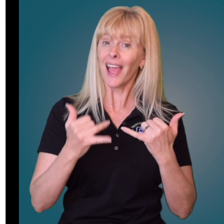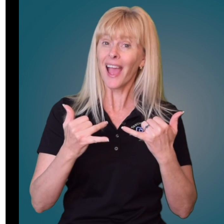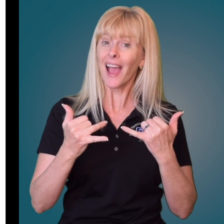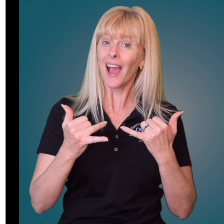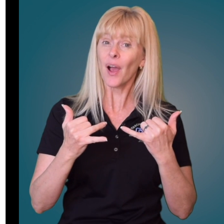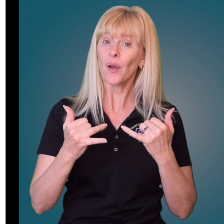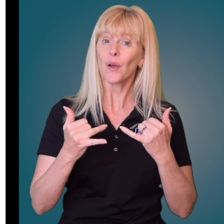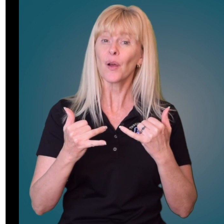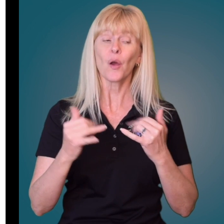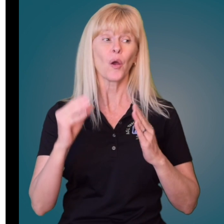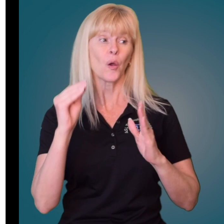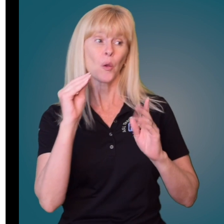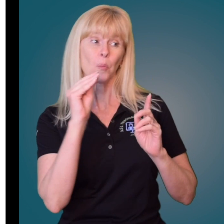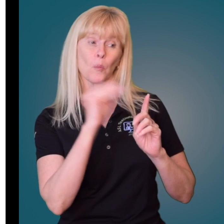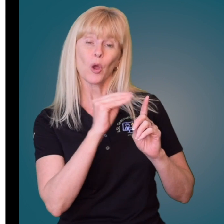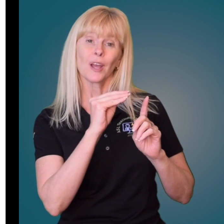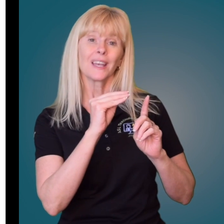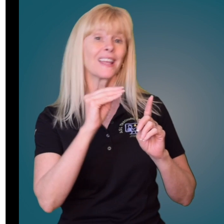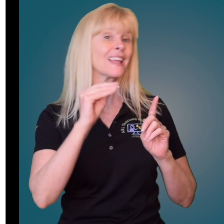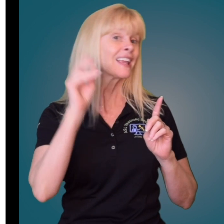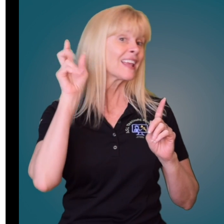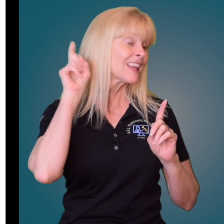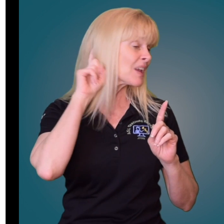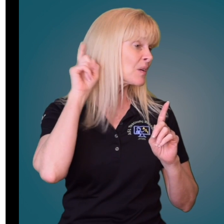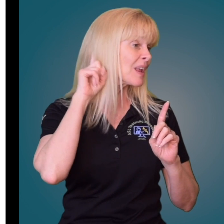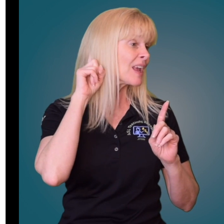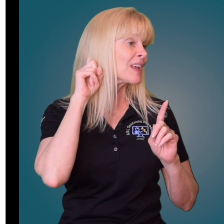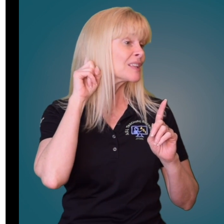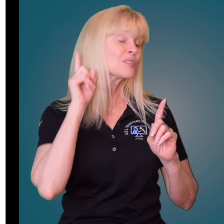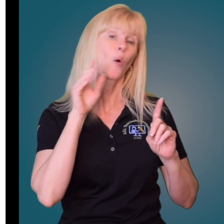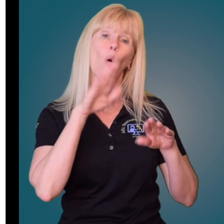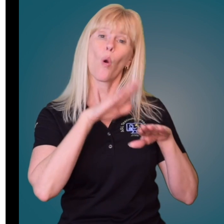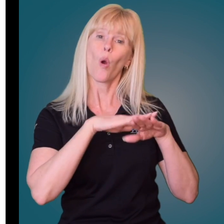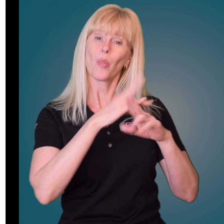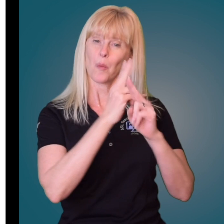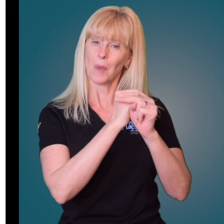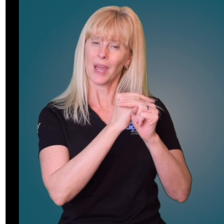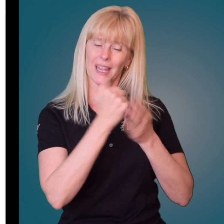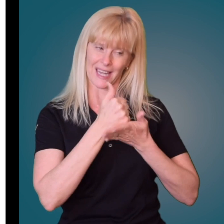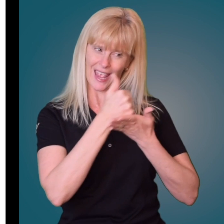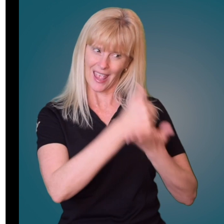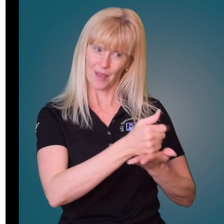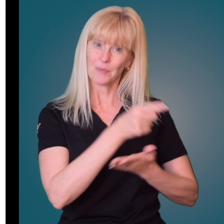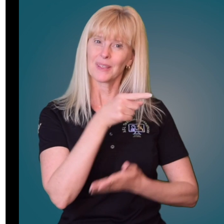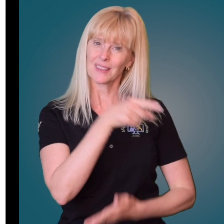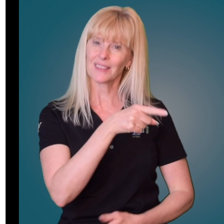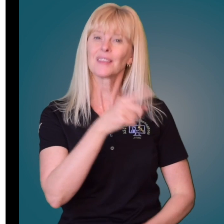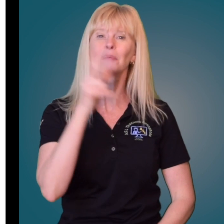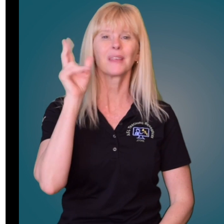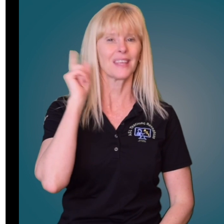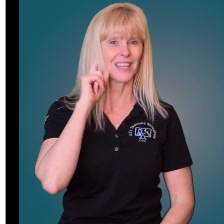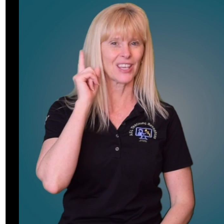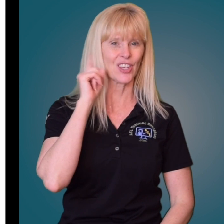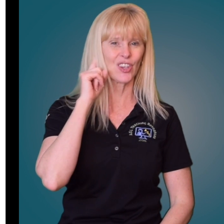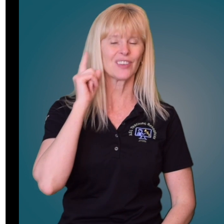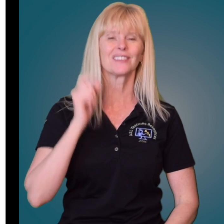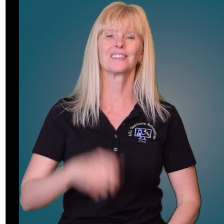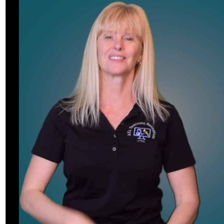Now, put hearing aids on the bunny to help him hear.